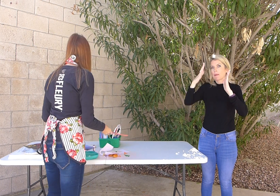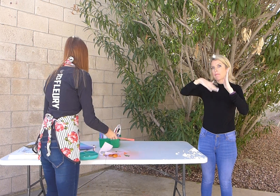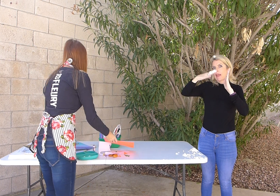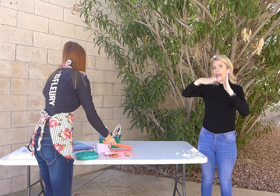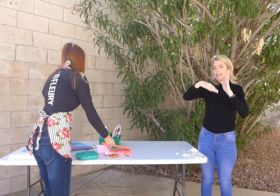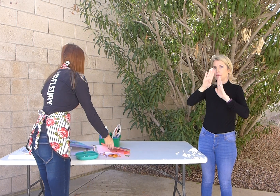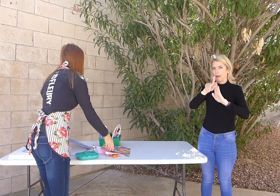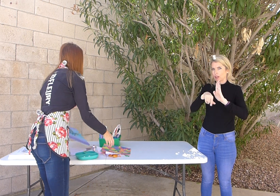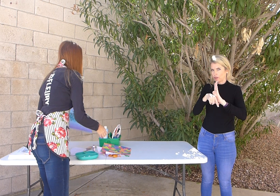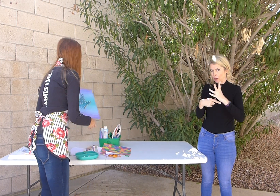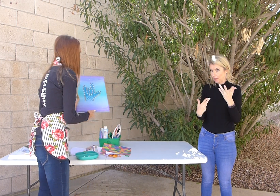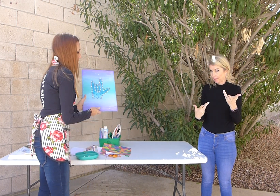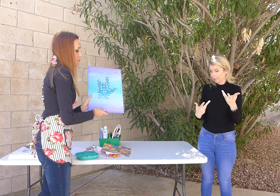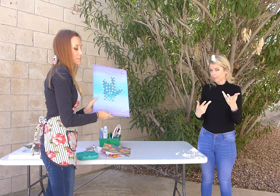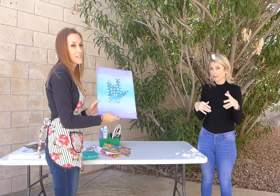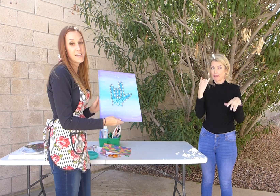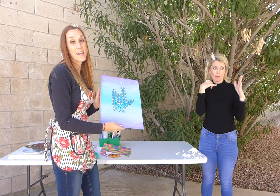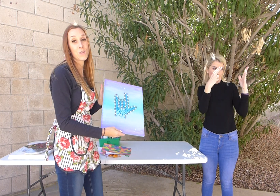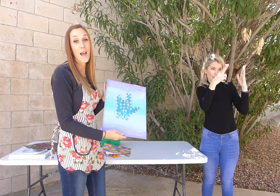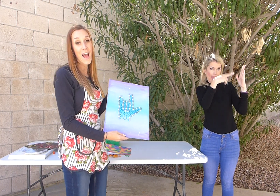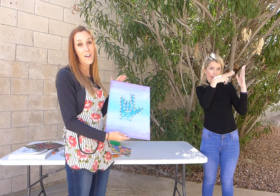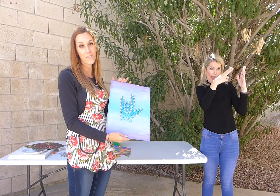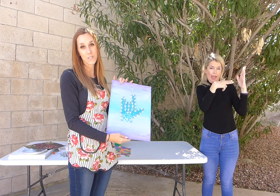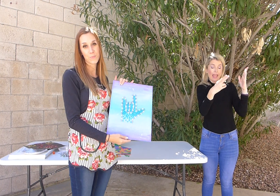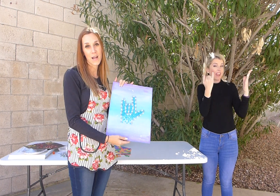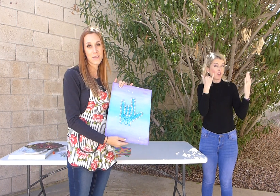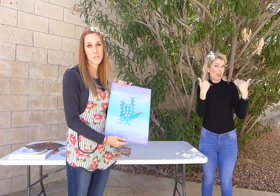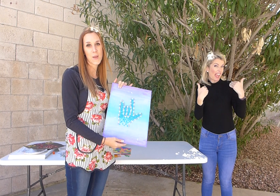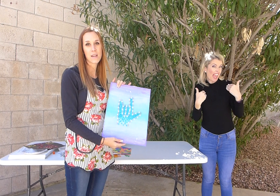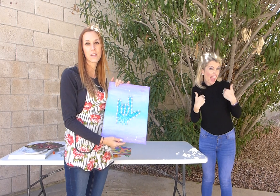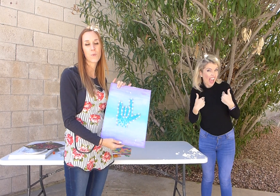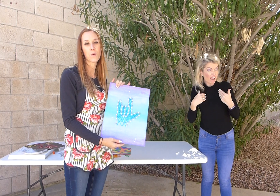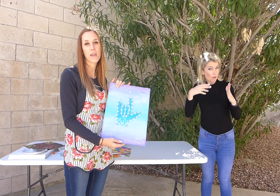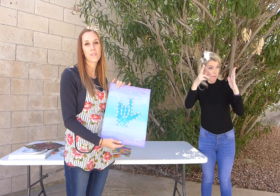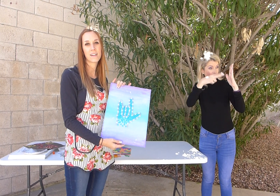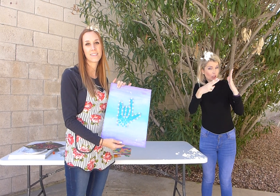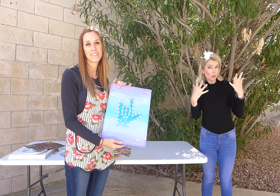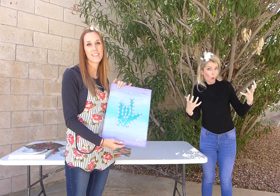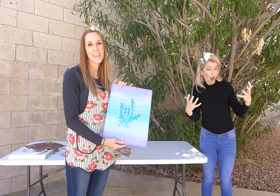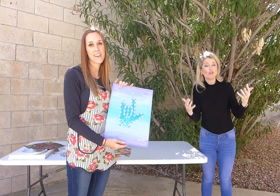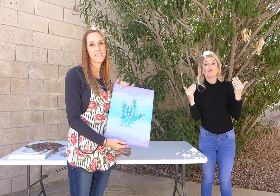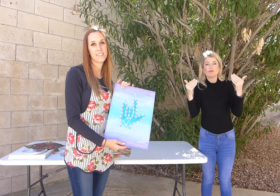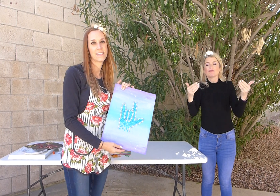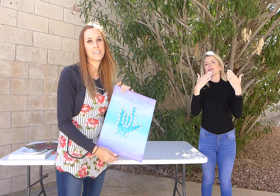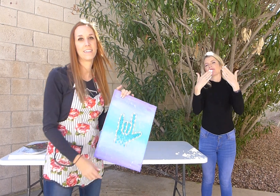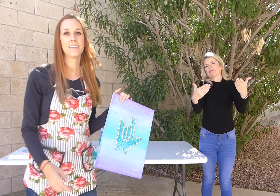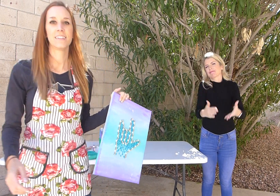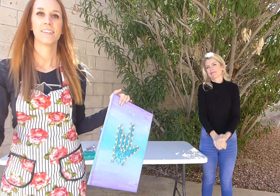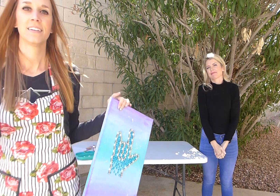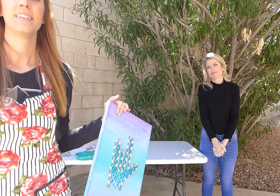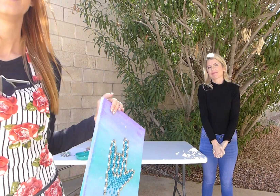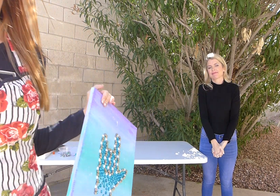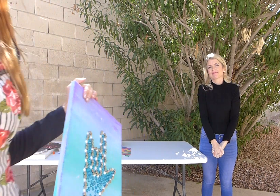background, if you're interested and you have the supplies to paint and you want to paint along. Thank you.